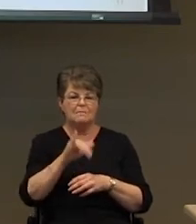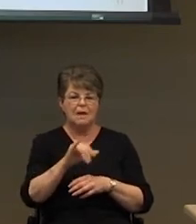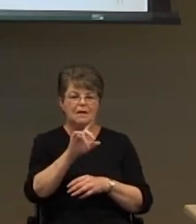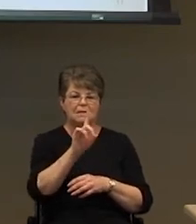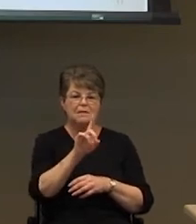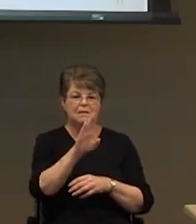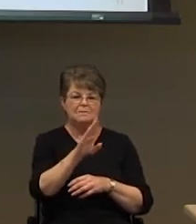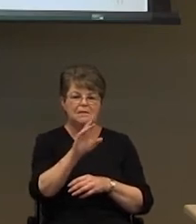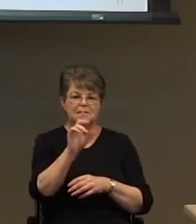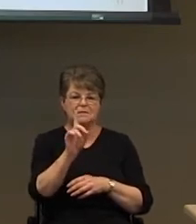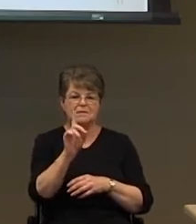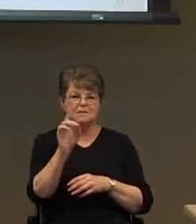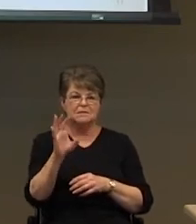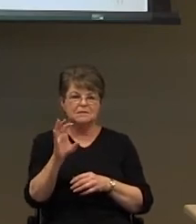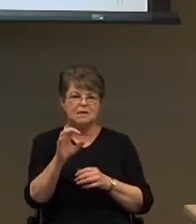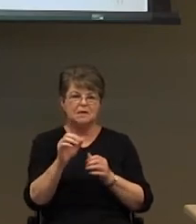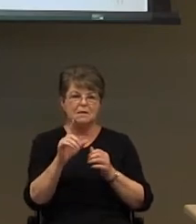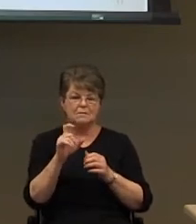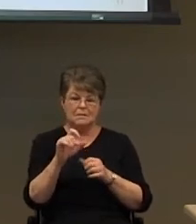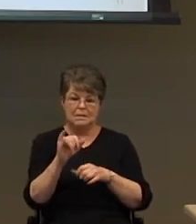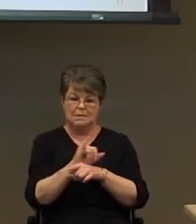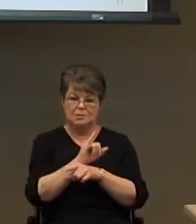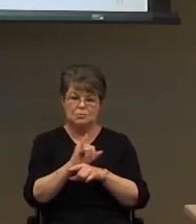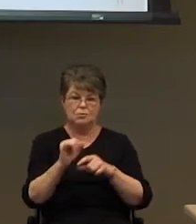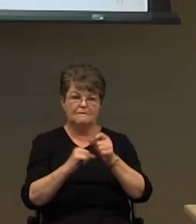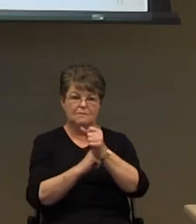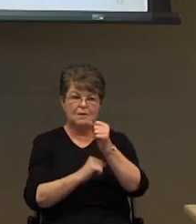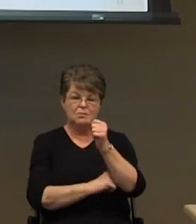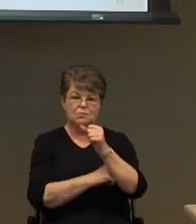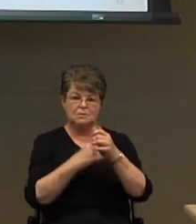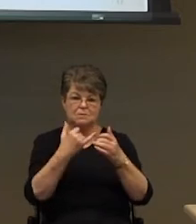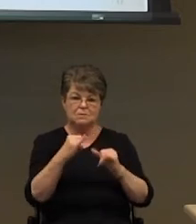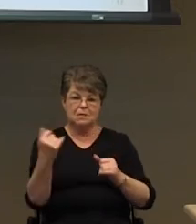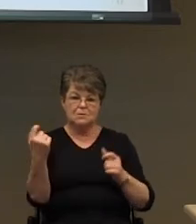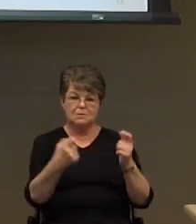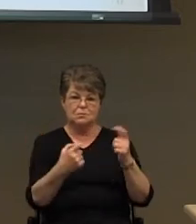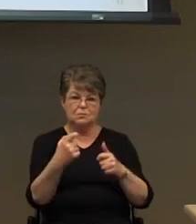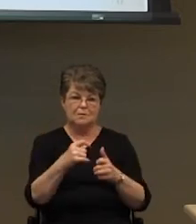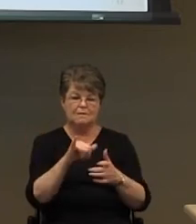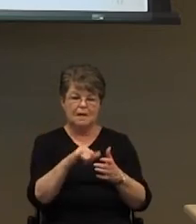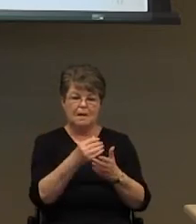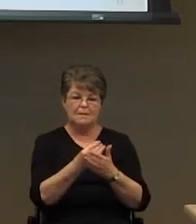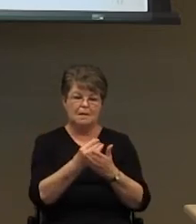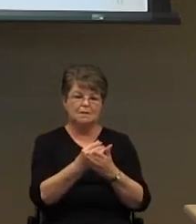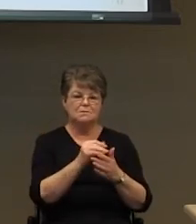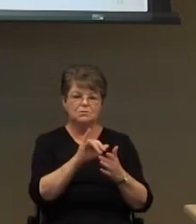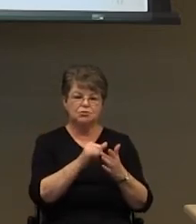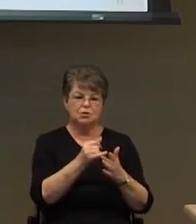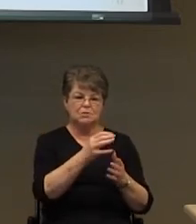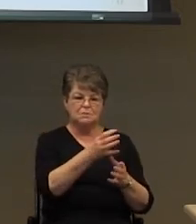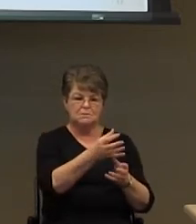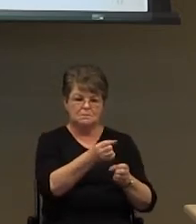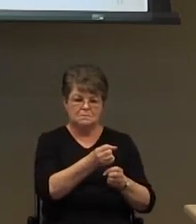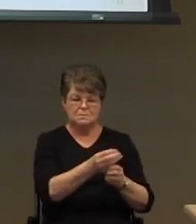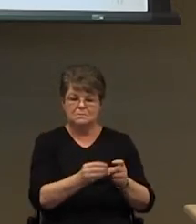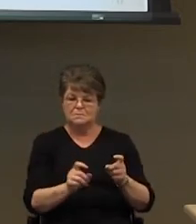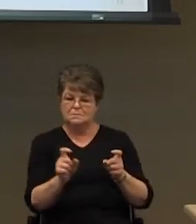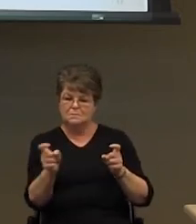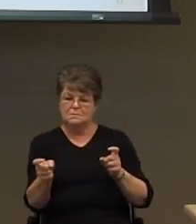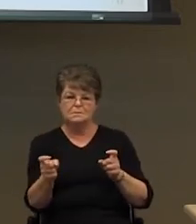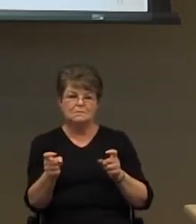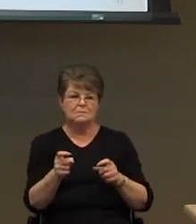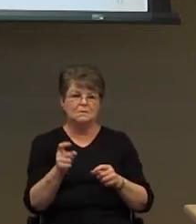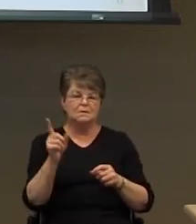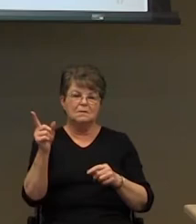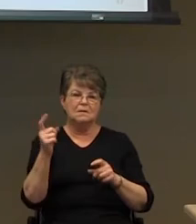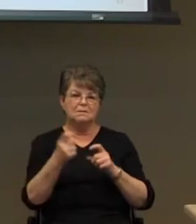So would the Industrial Foundation still be a contributor? Yep. And that money would just be reallocated? They would be a contributor no different